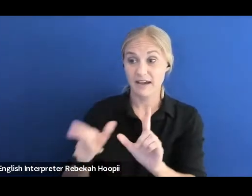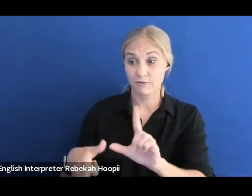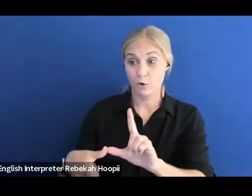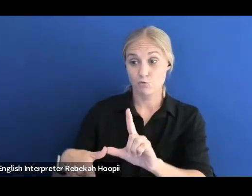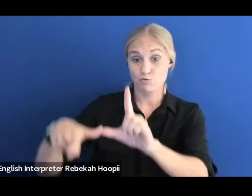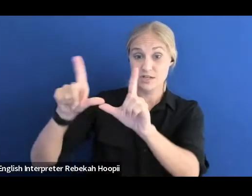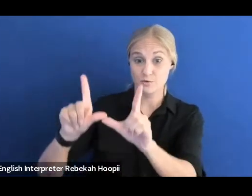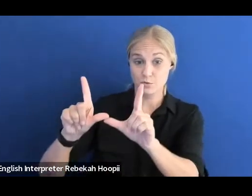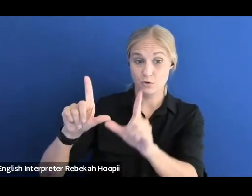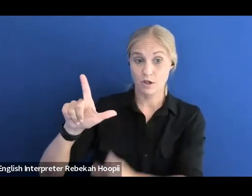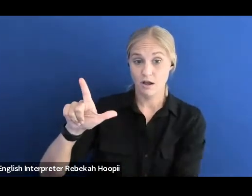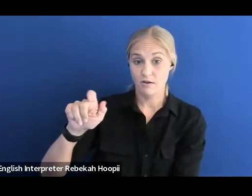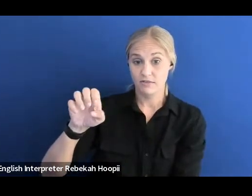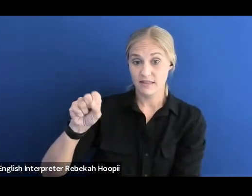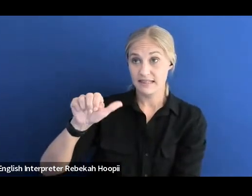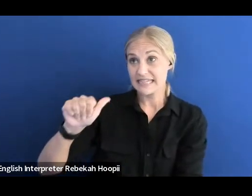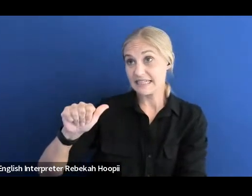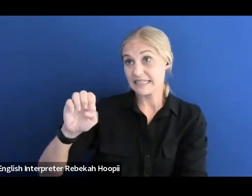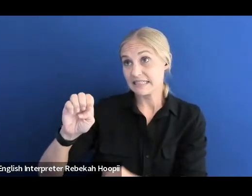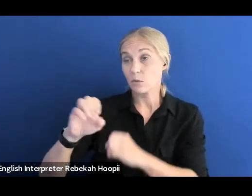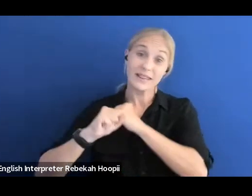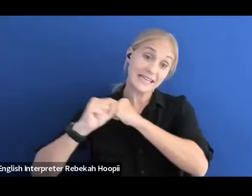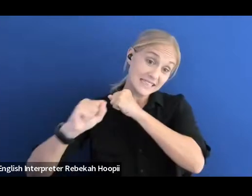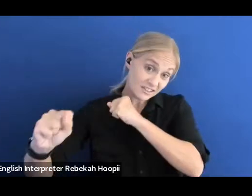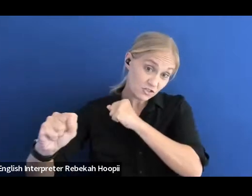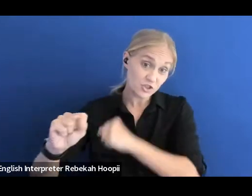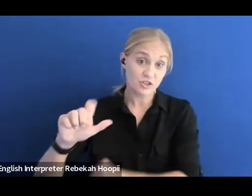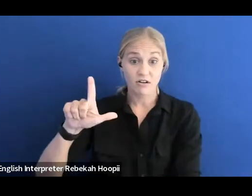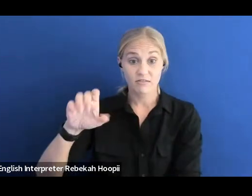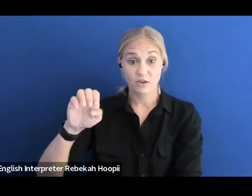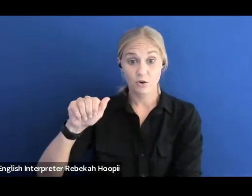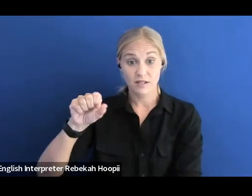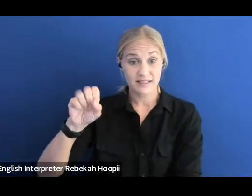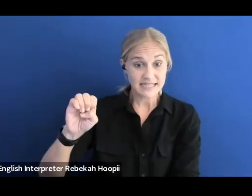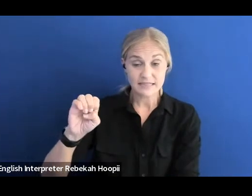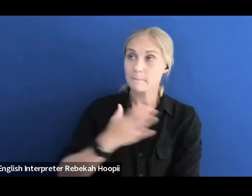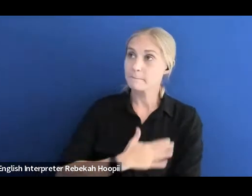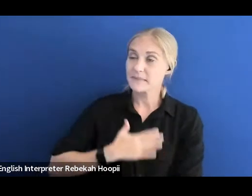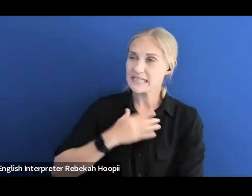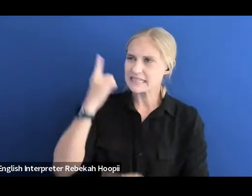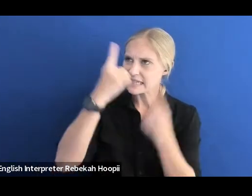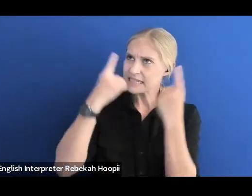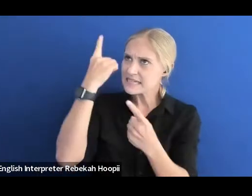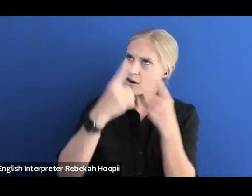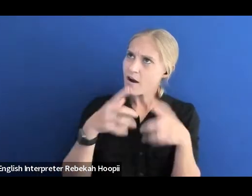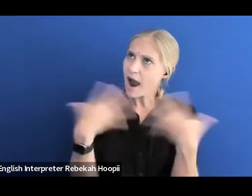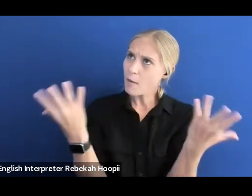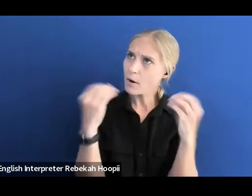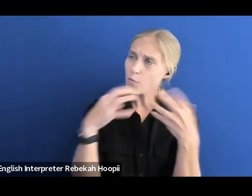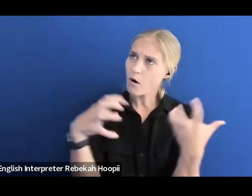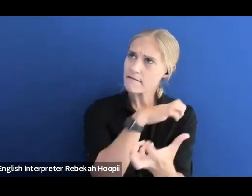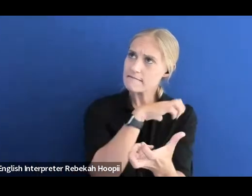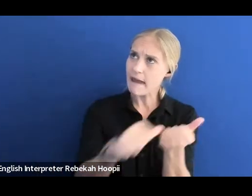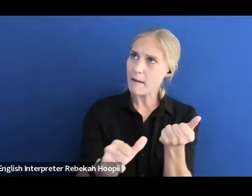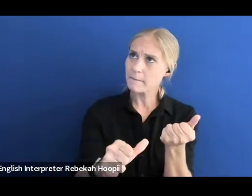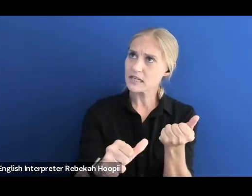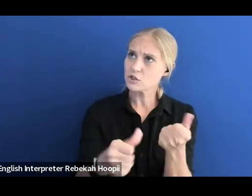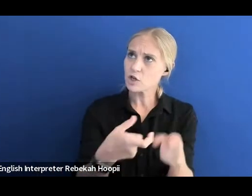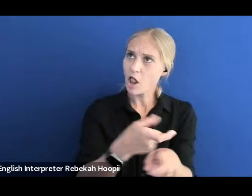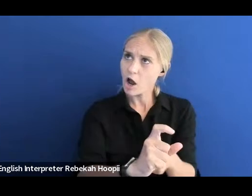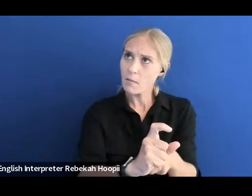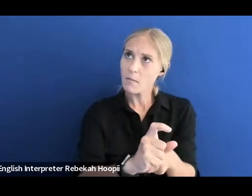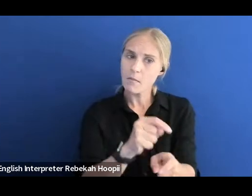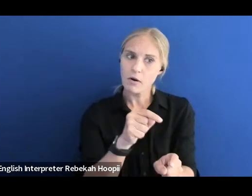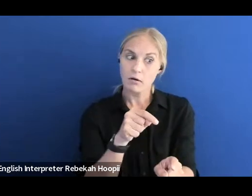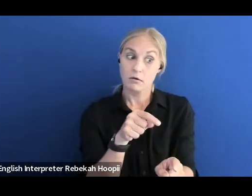of your lease or extension of your lease, I would like you to consider how much more damage is going to be done on top of what has already